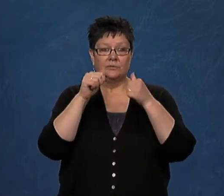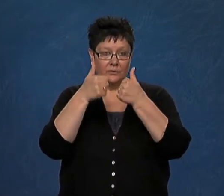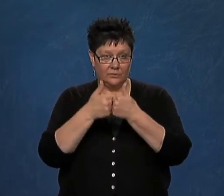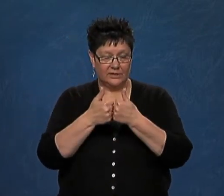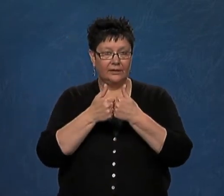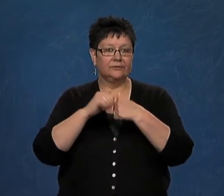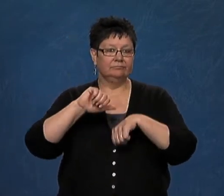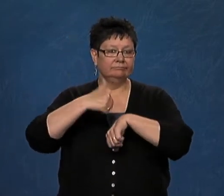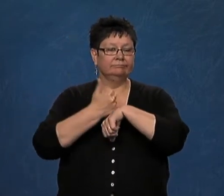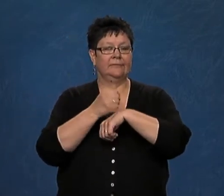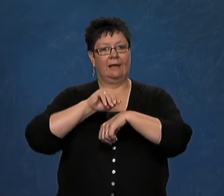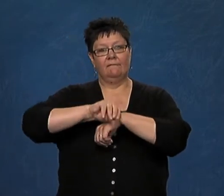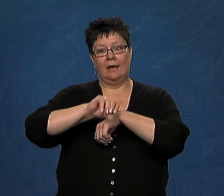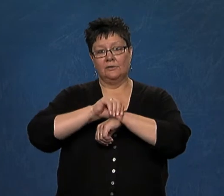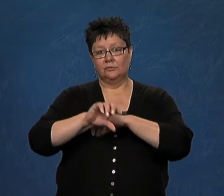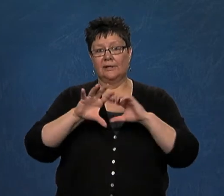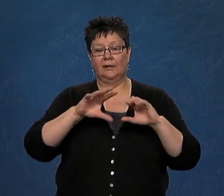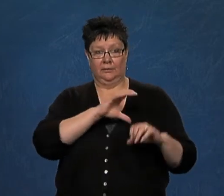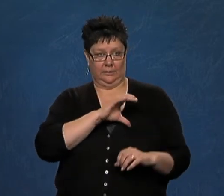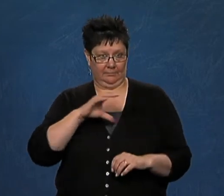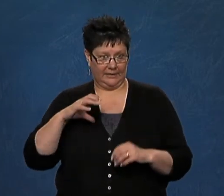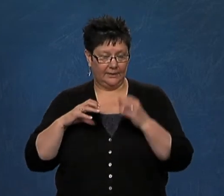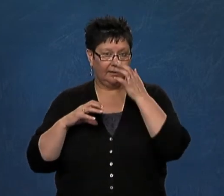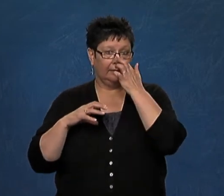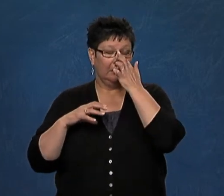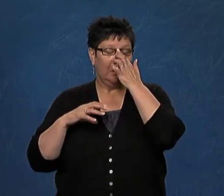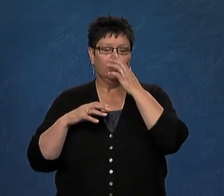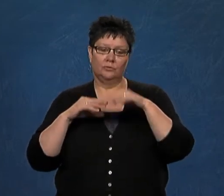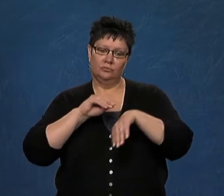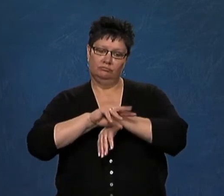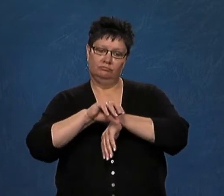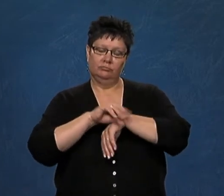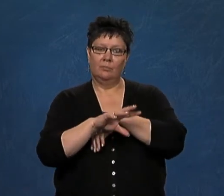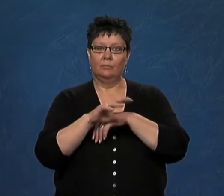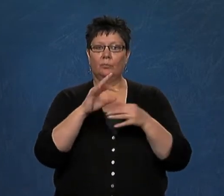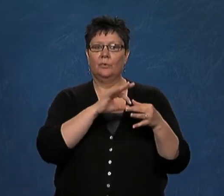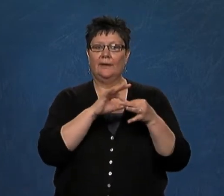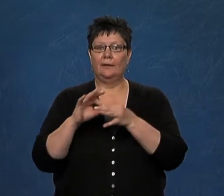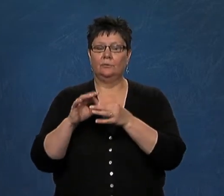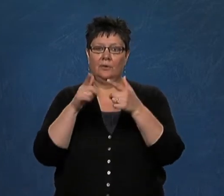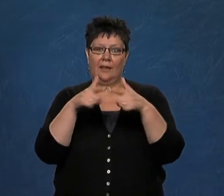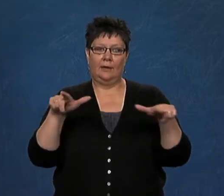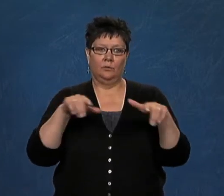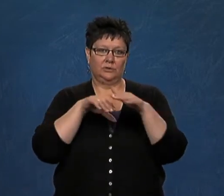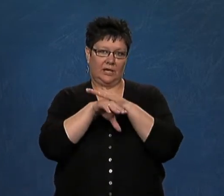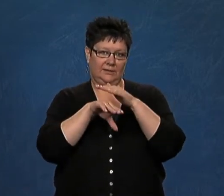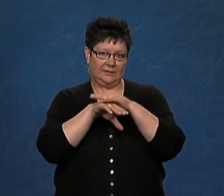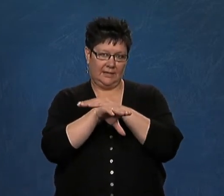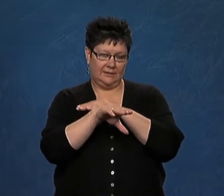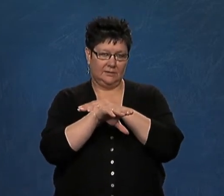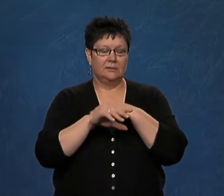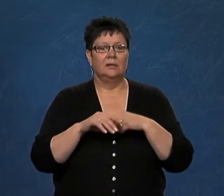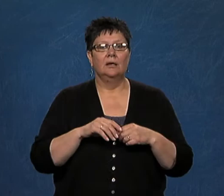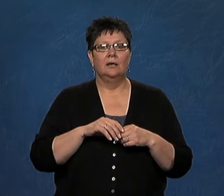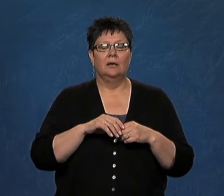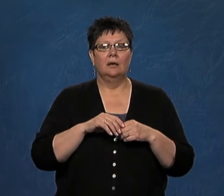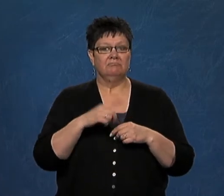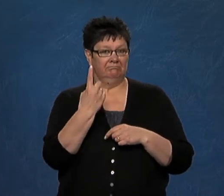The American Bar Association in 2012 established an advisory committee to give advice referring